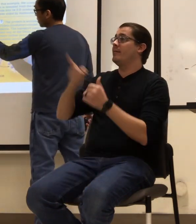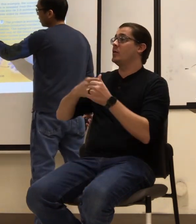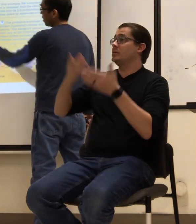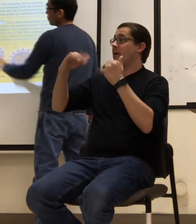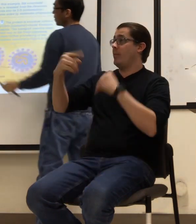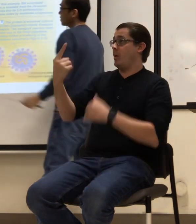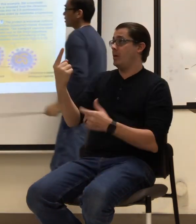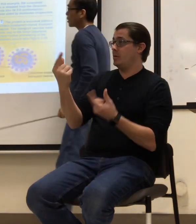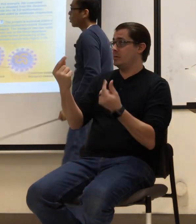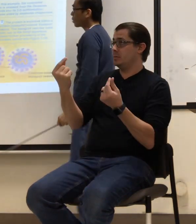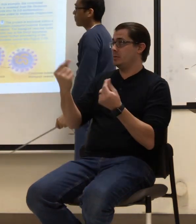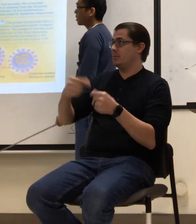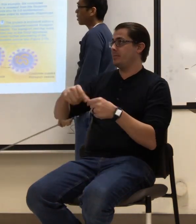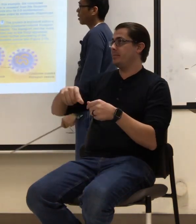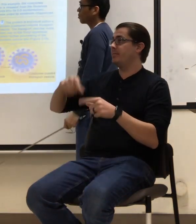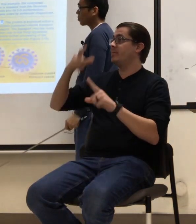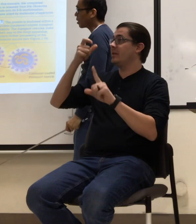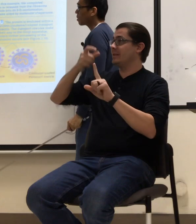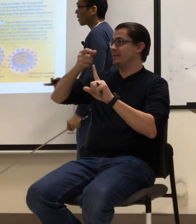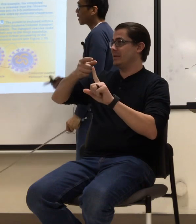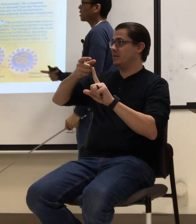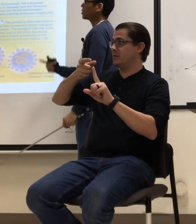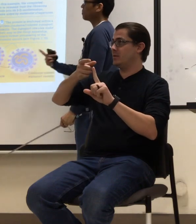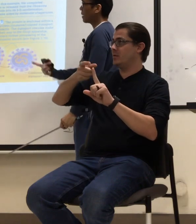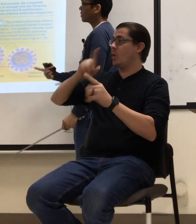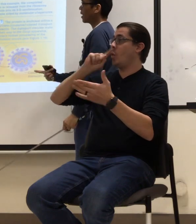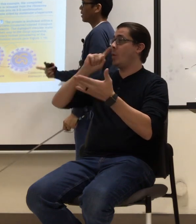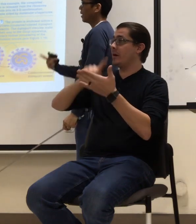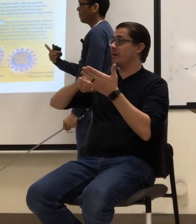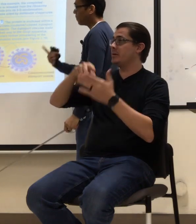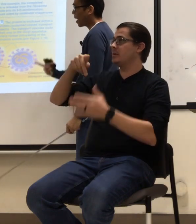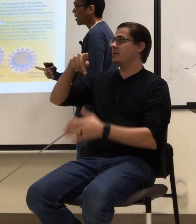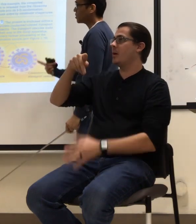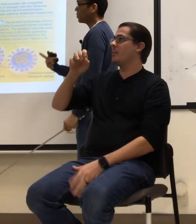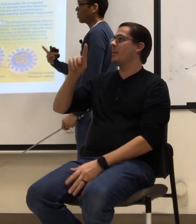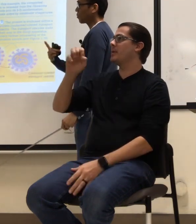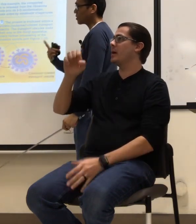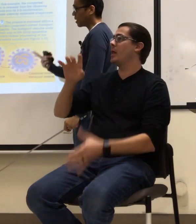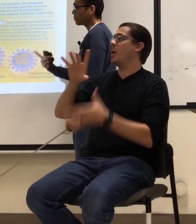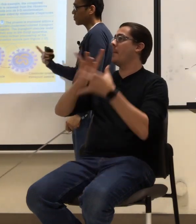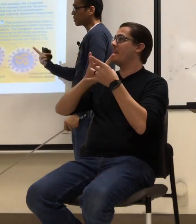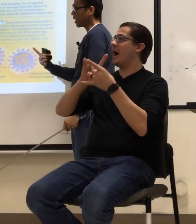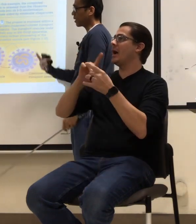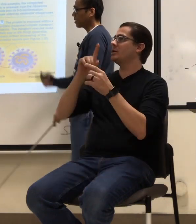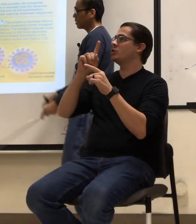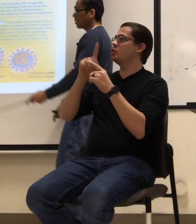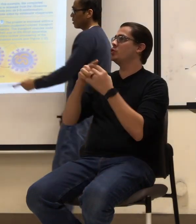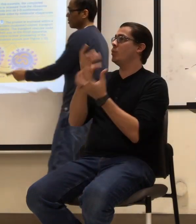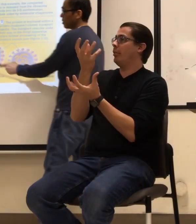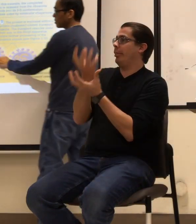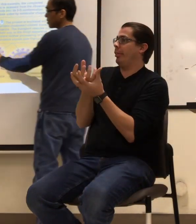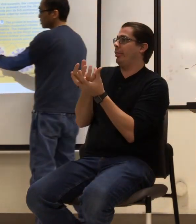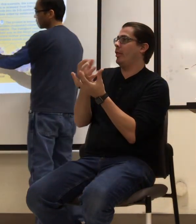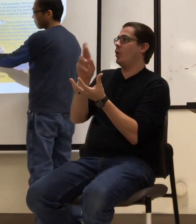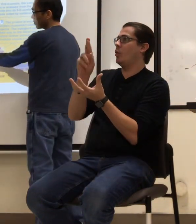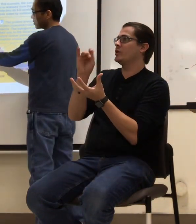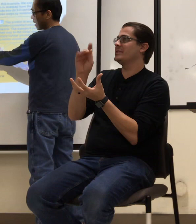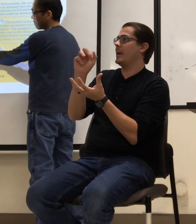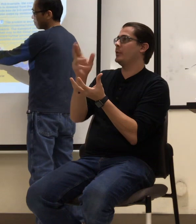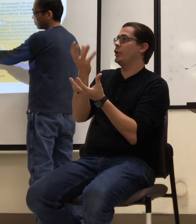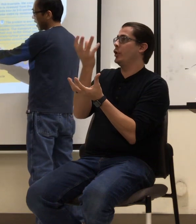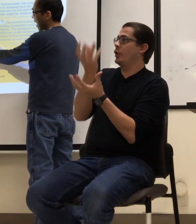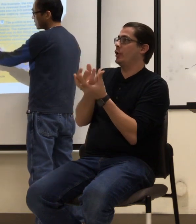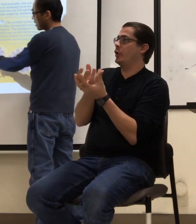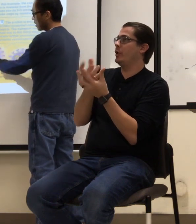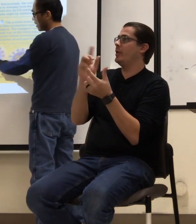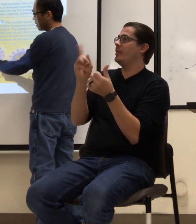is the signal recognition peptide, it binds to a receptor site. This is the first